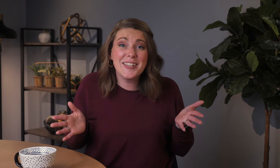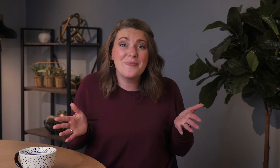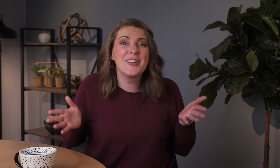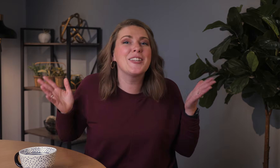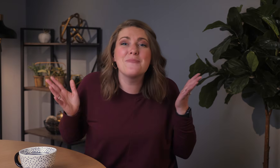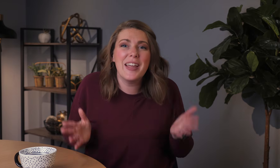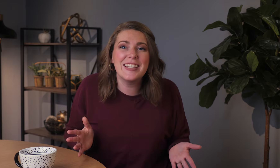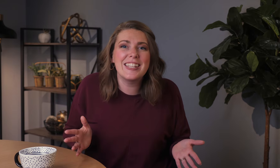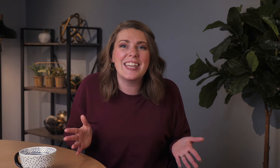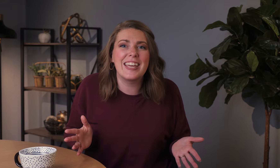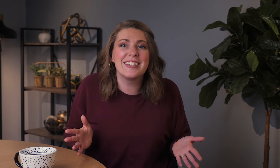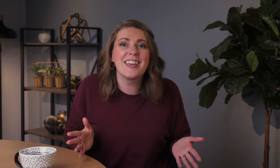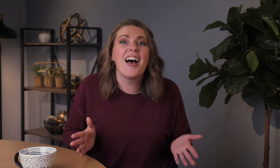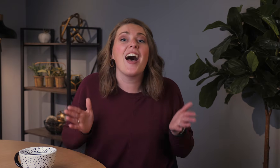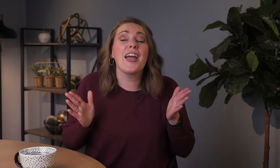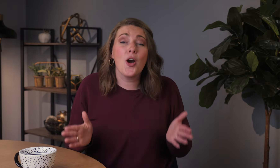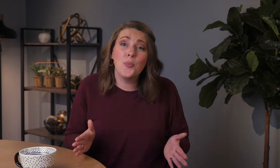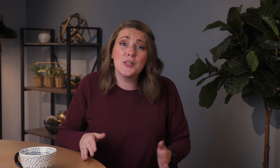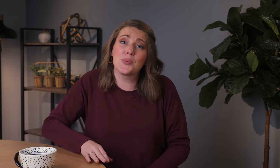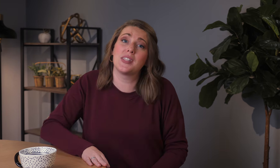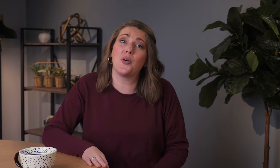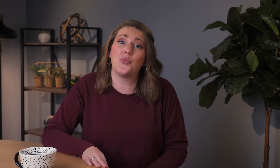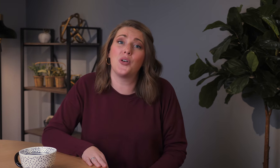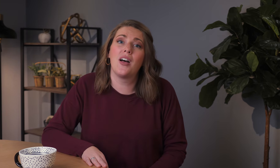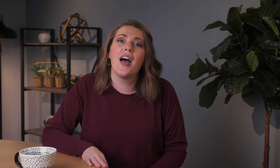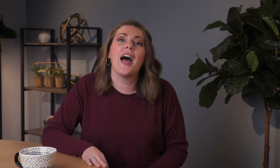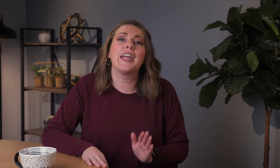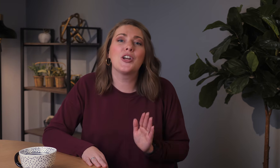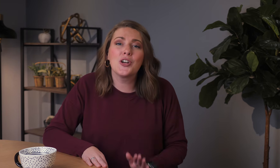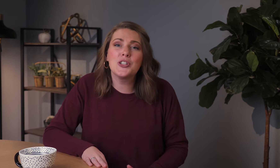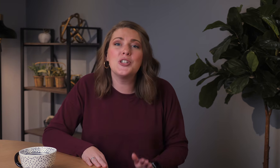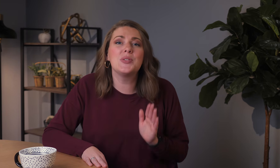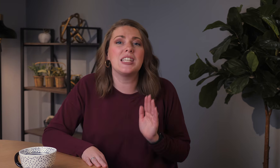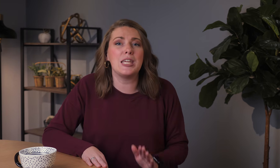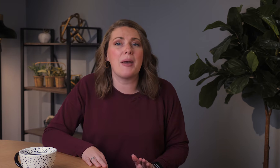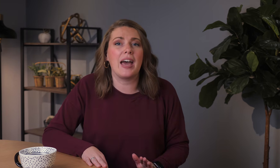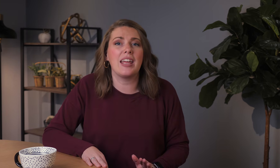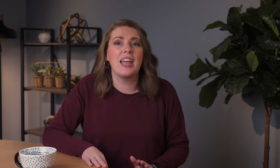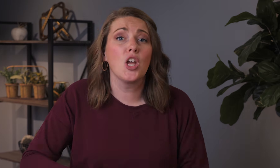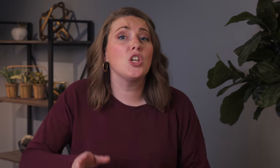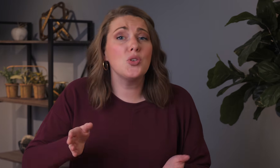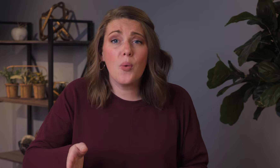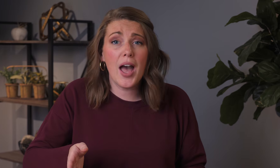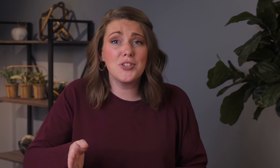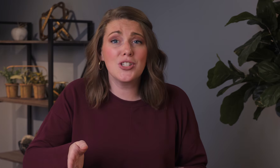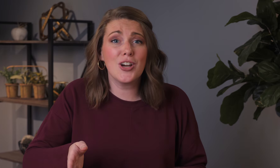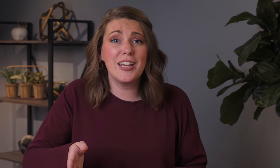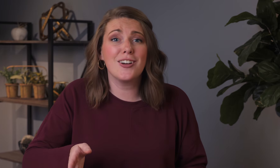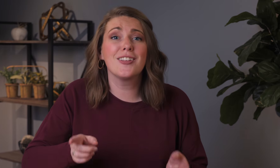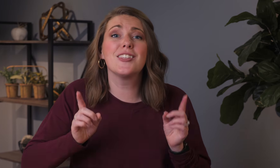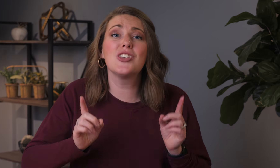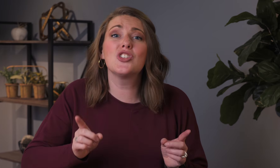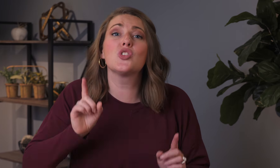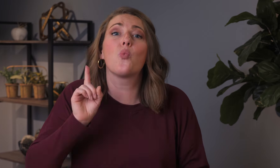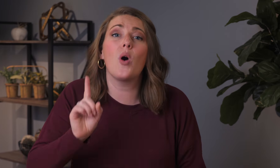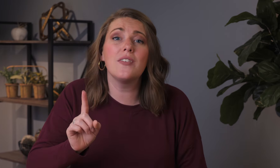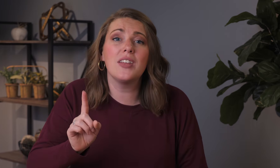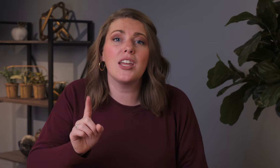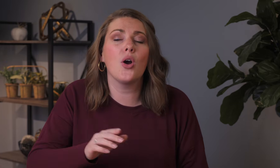Awesome! You made it to the end. I hope this was helpful. I encourage you to keep at it. You don't have to start here. This is just one video